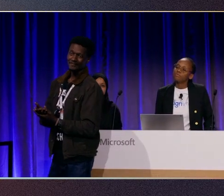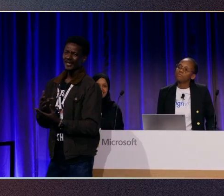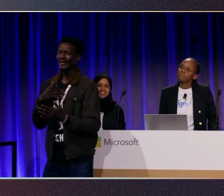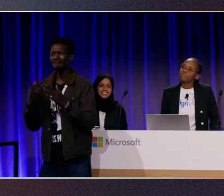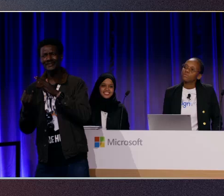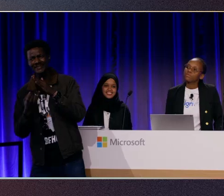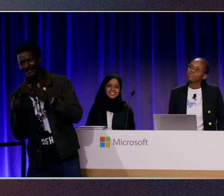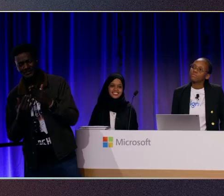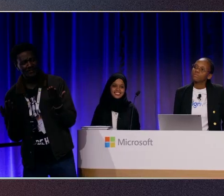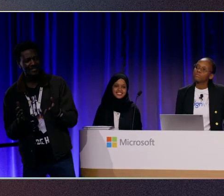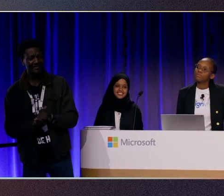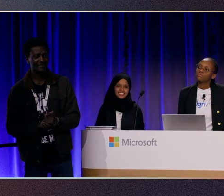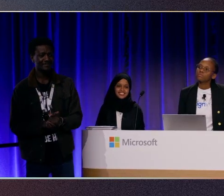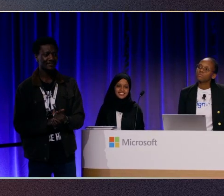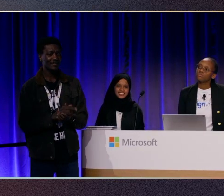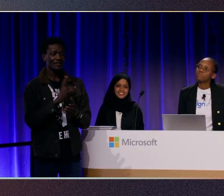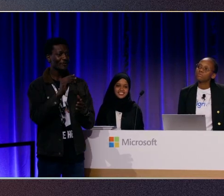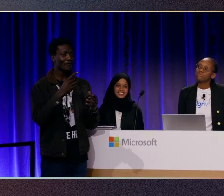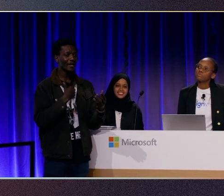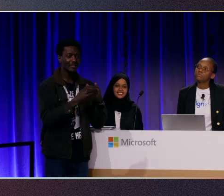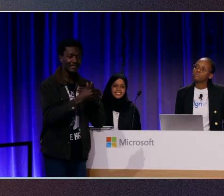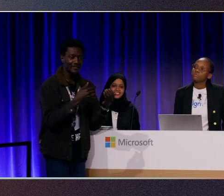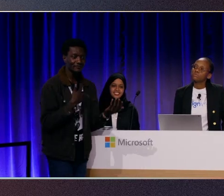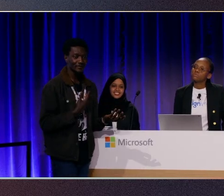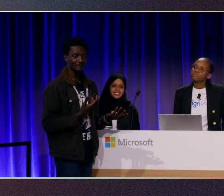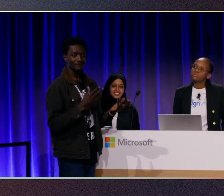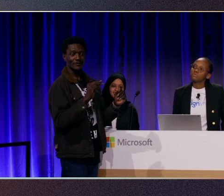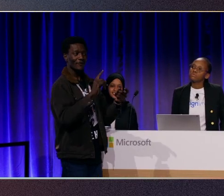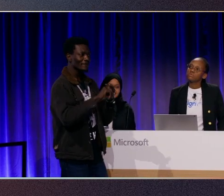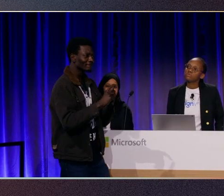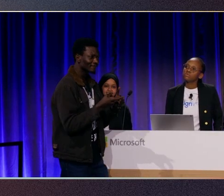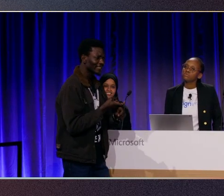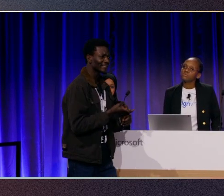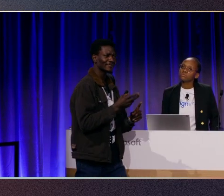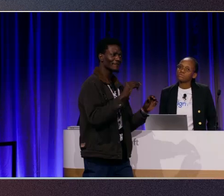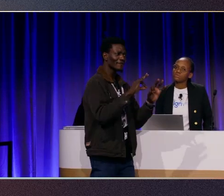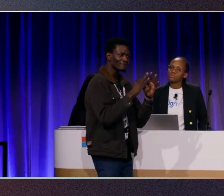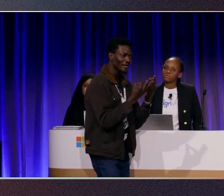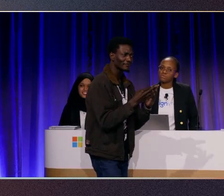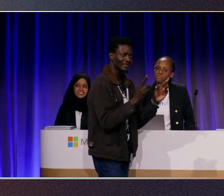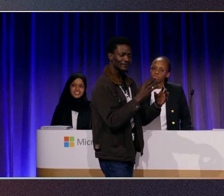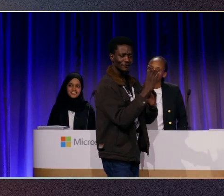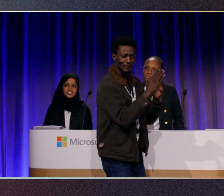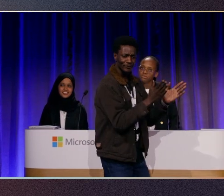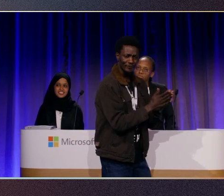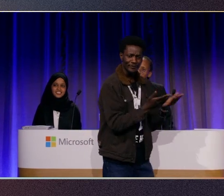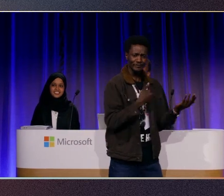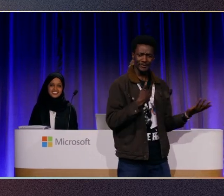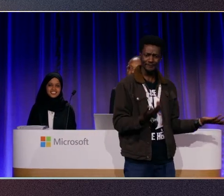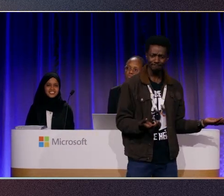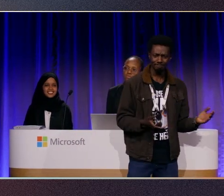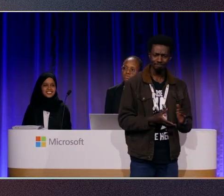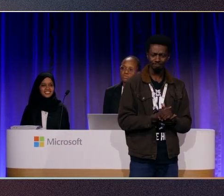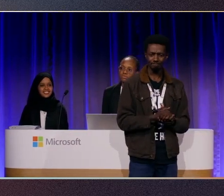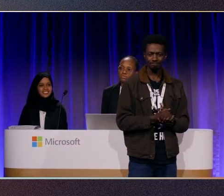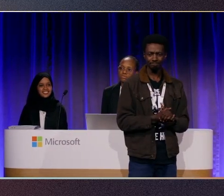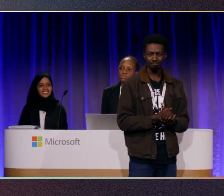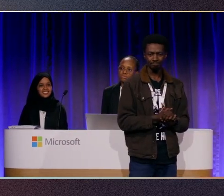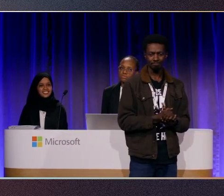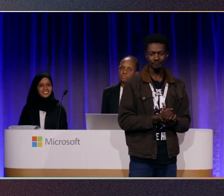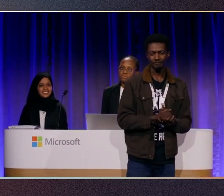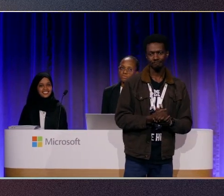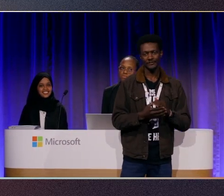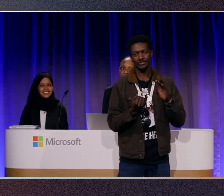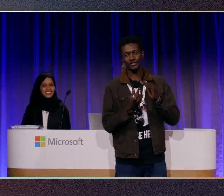I became sad, isolated, no one was near me. didn't have friends or family that were able to communicate with